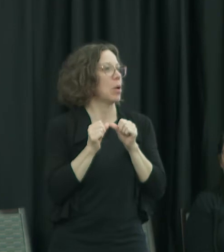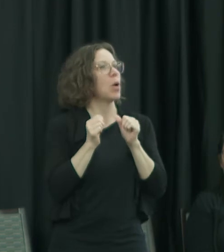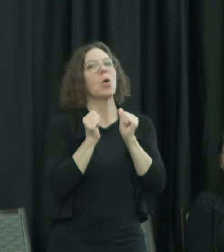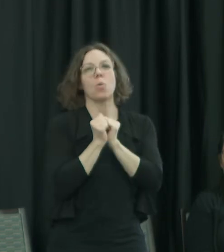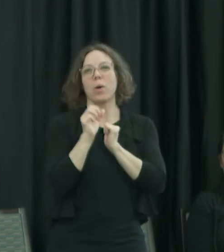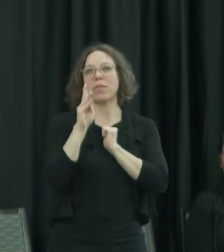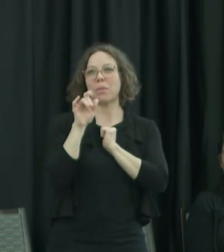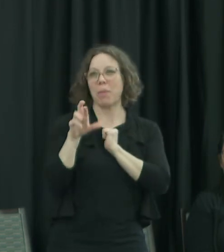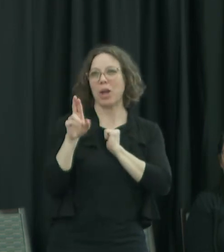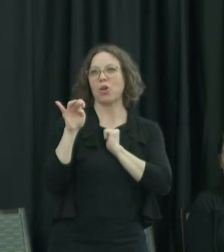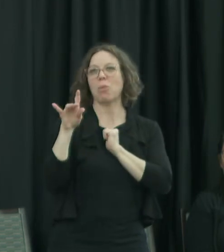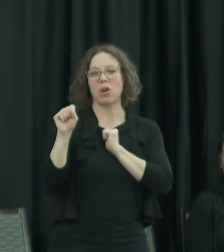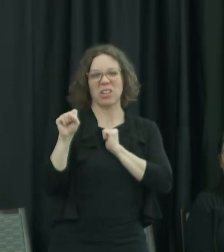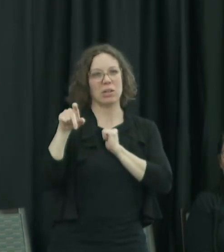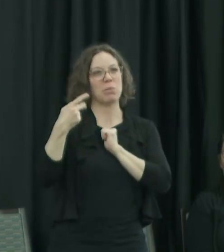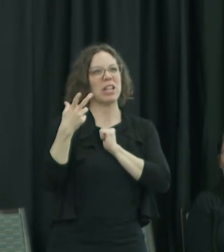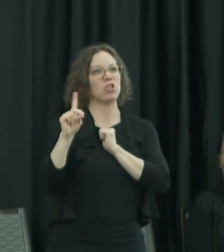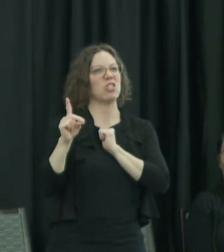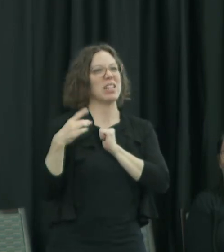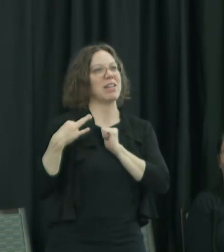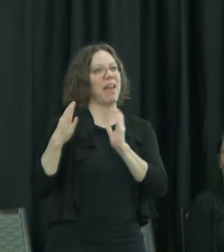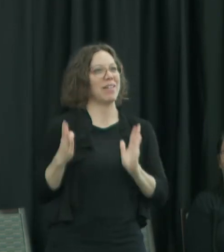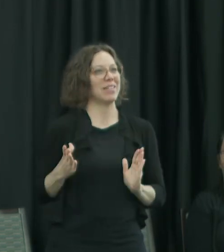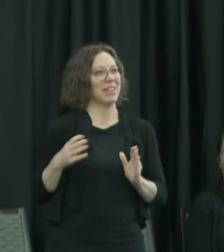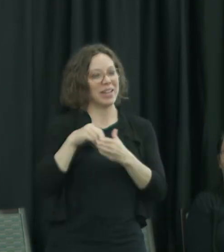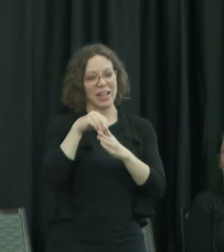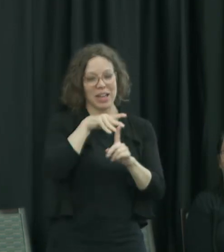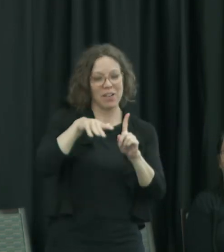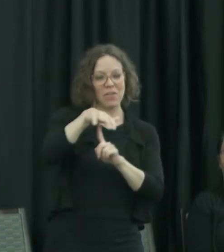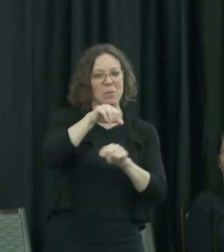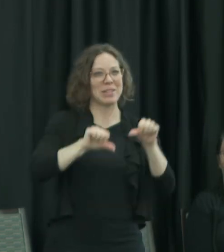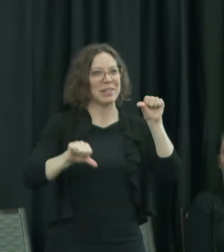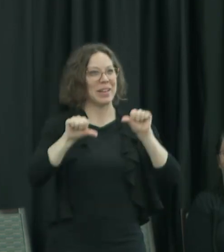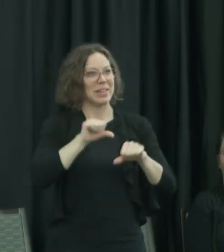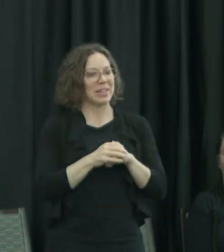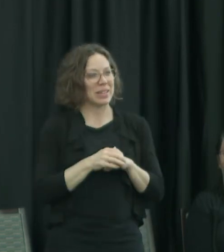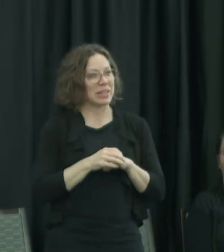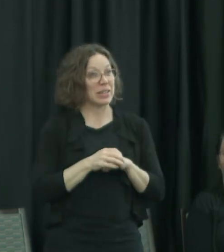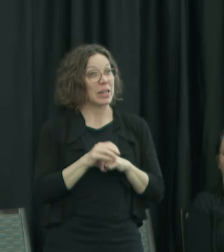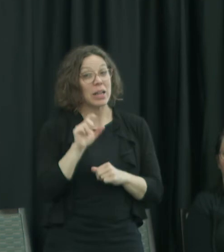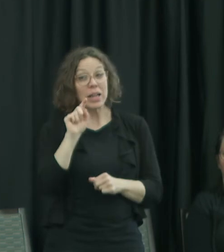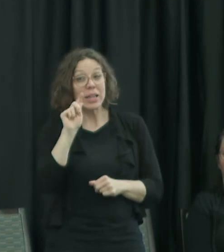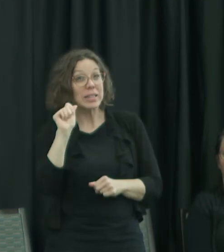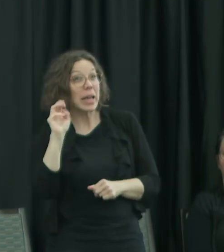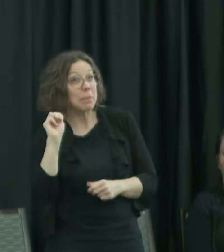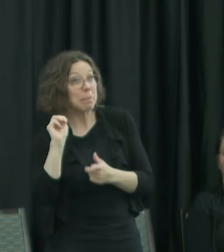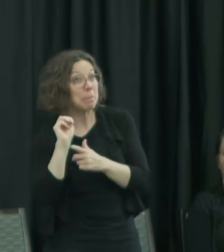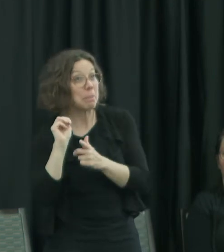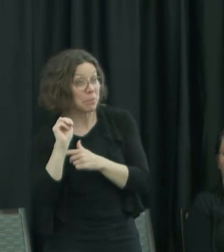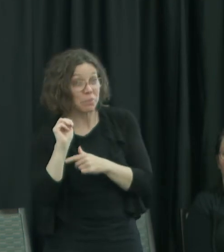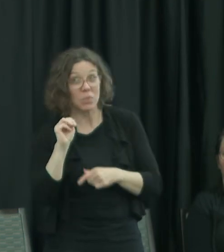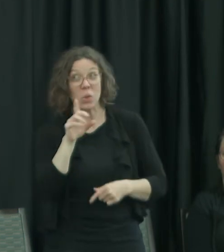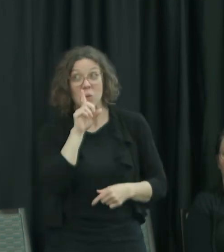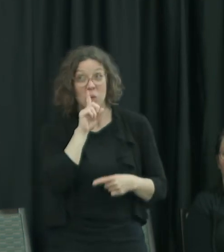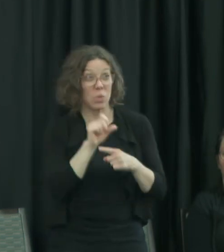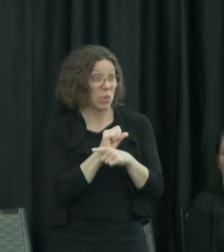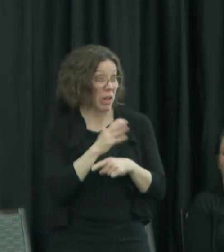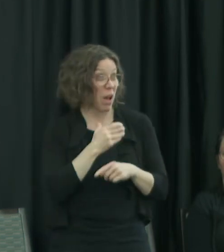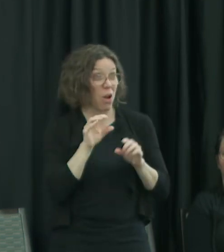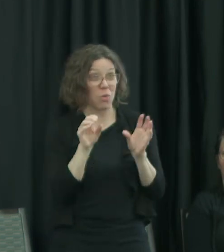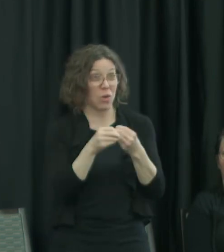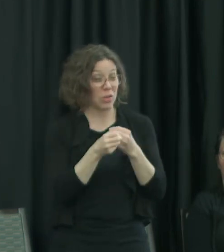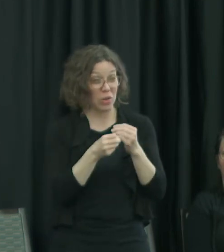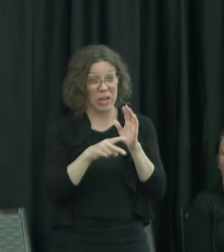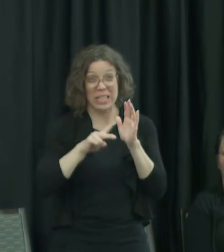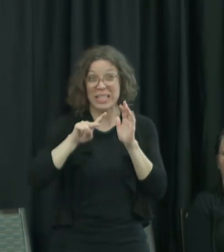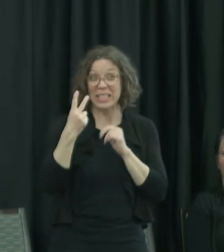Marcus, a PhD candidate in environmental science. Tam is really, in our organization, is only the second